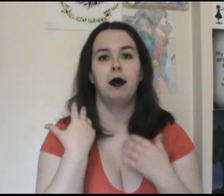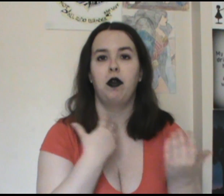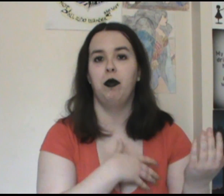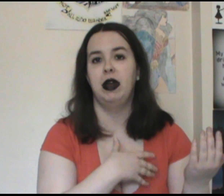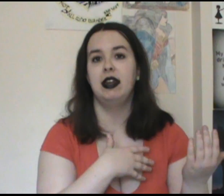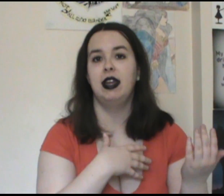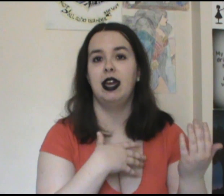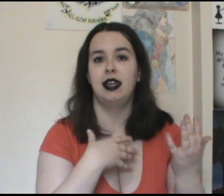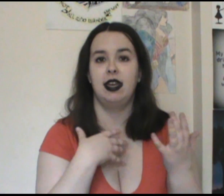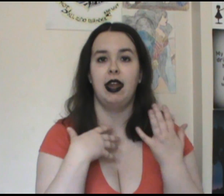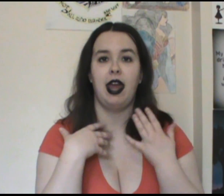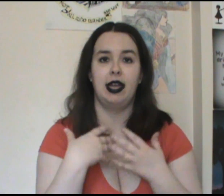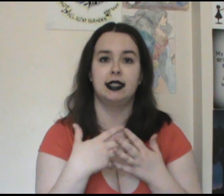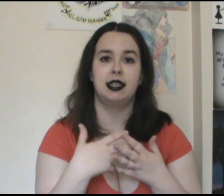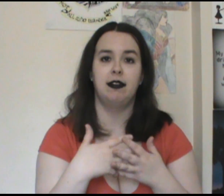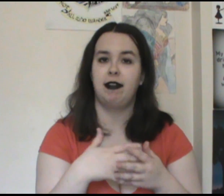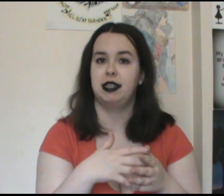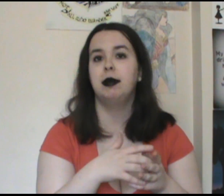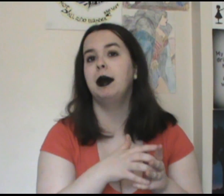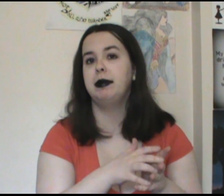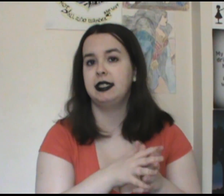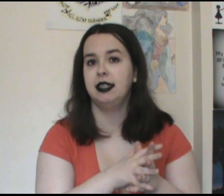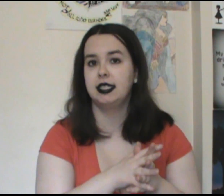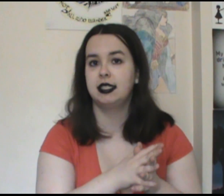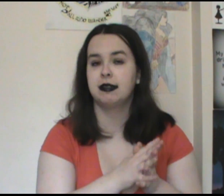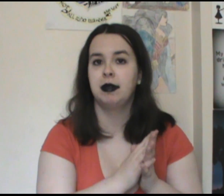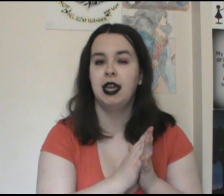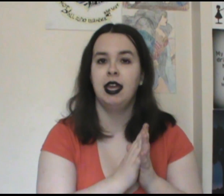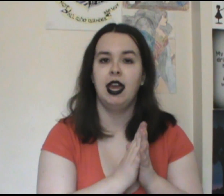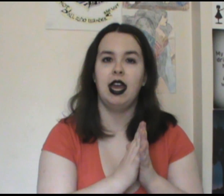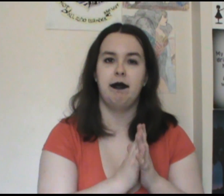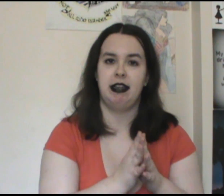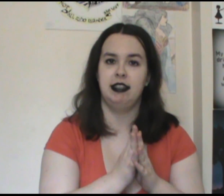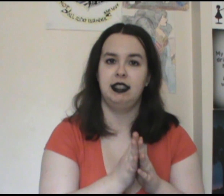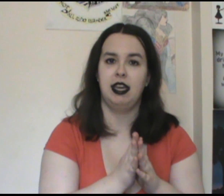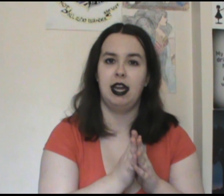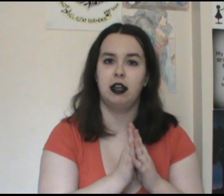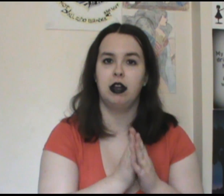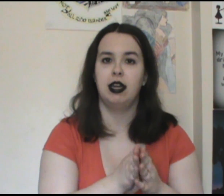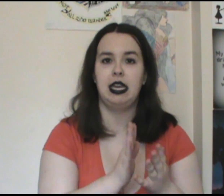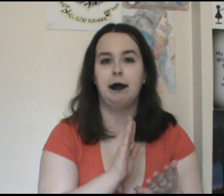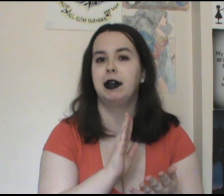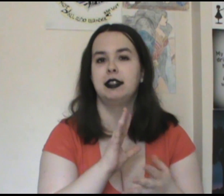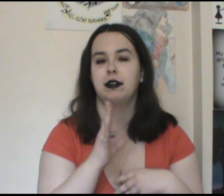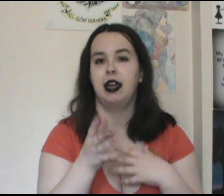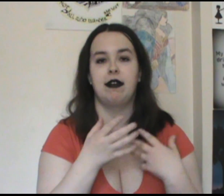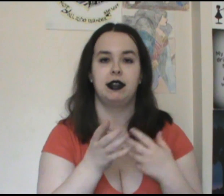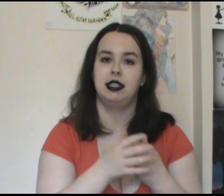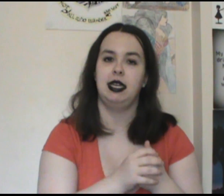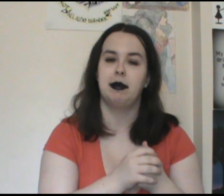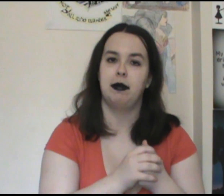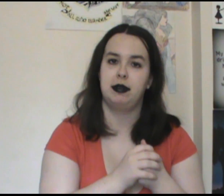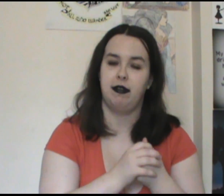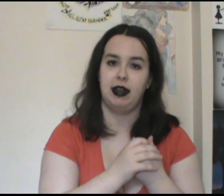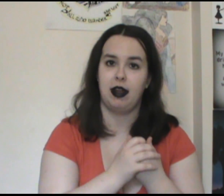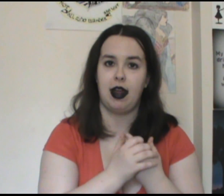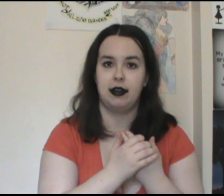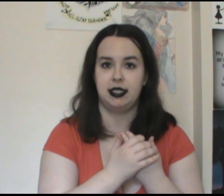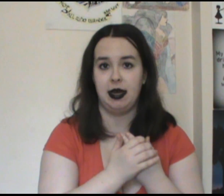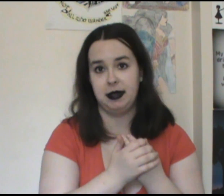both Wynn and Alex get infected by Pestilence. And because of that, her and Emra sort of have to team up to figure out how to stop this